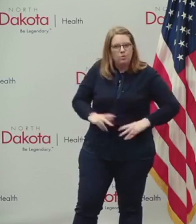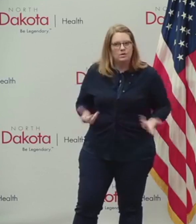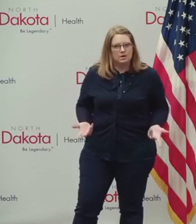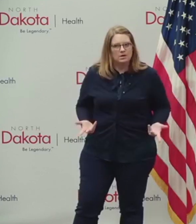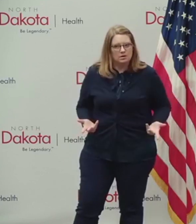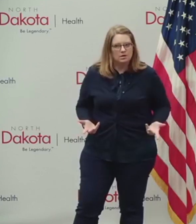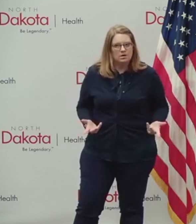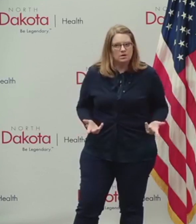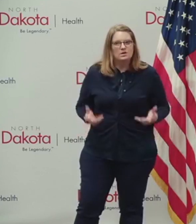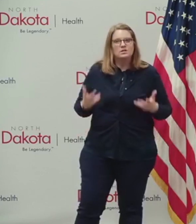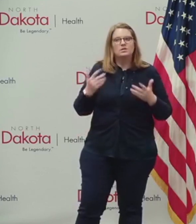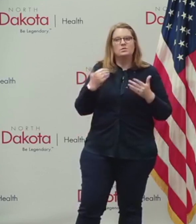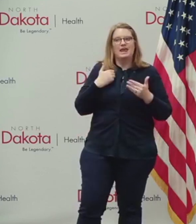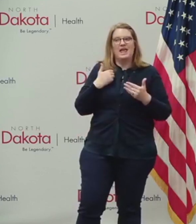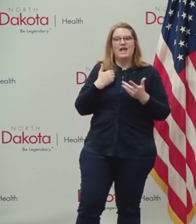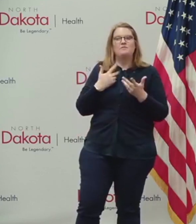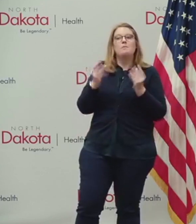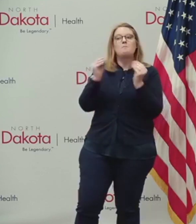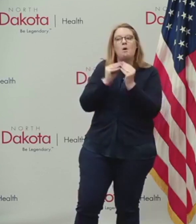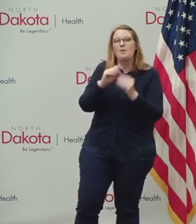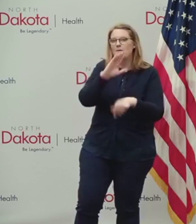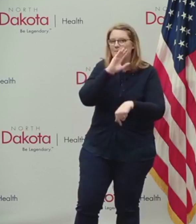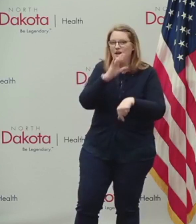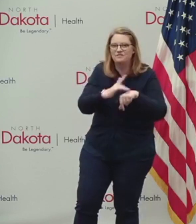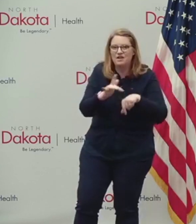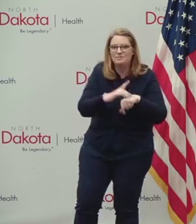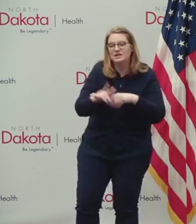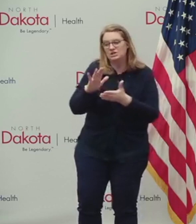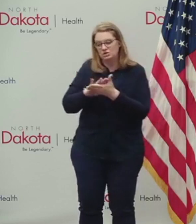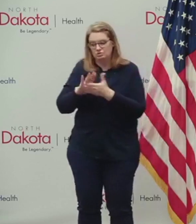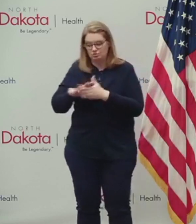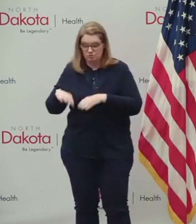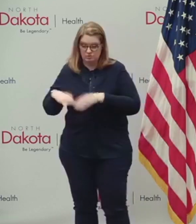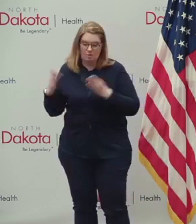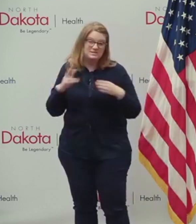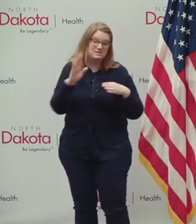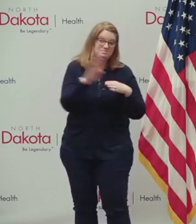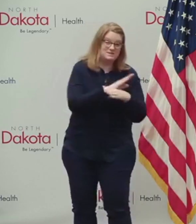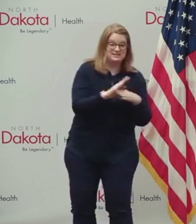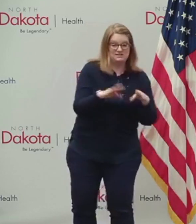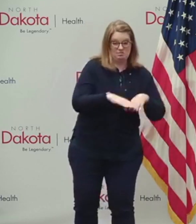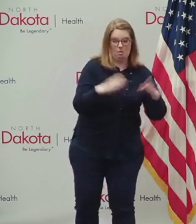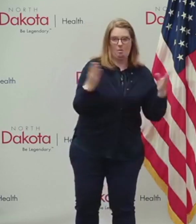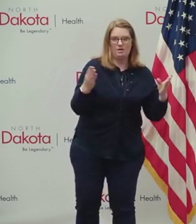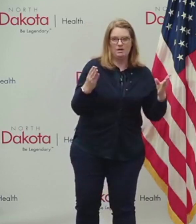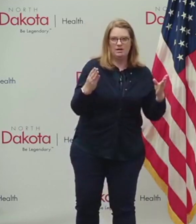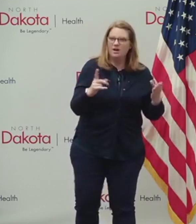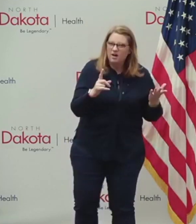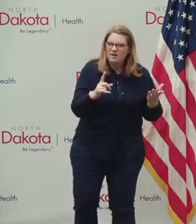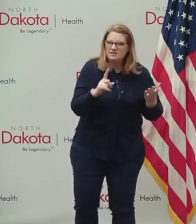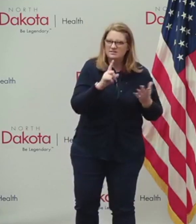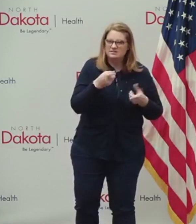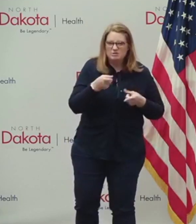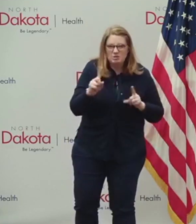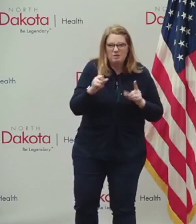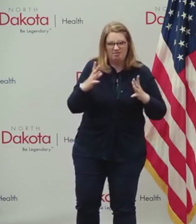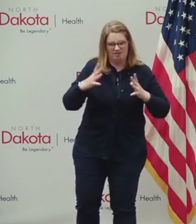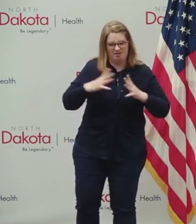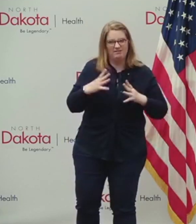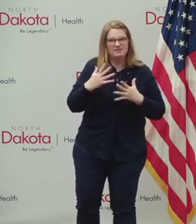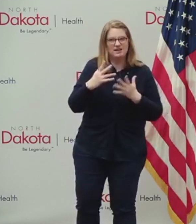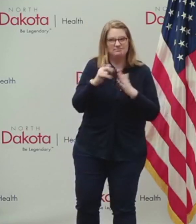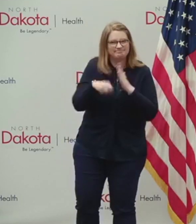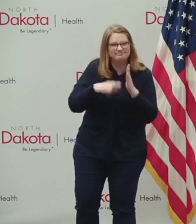amounts of hospital capacity, that our schools have remained open, that our businesses are open during that holiday season, that holiday gatherings can go ahead